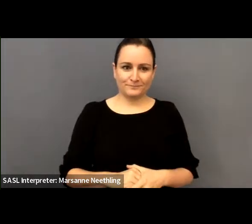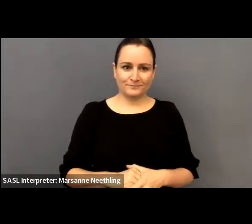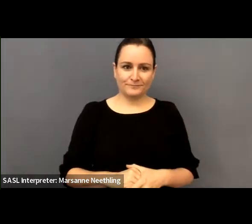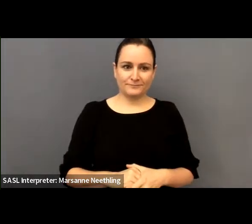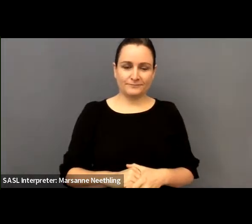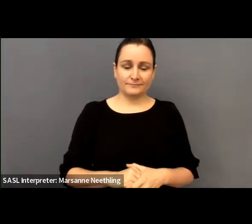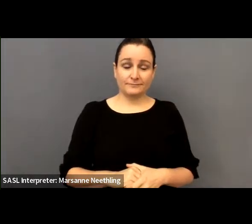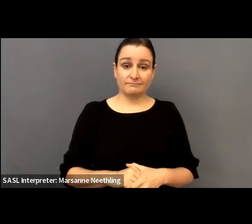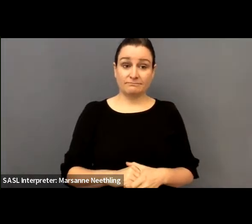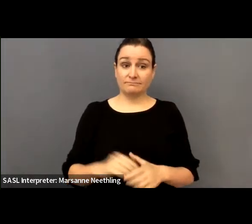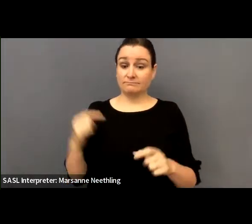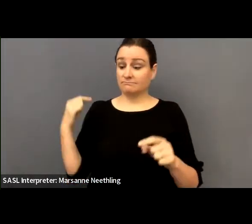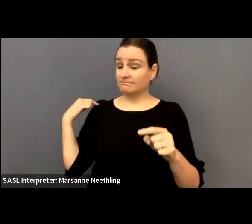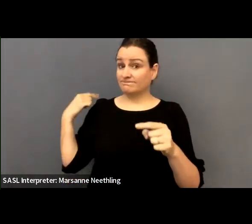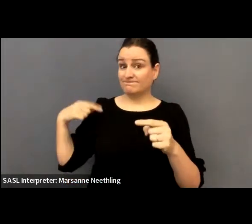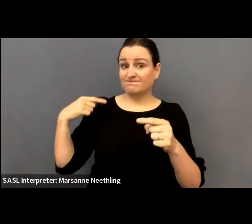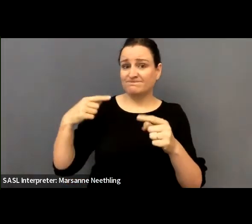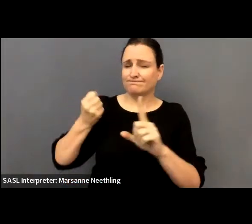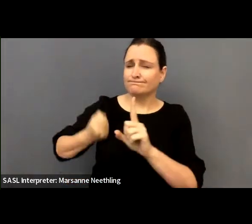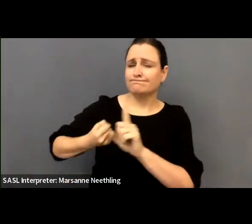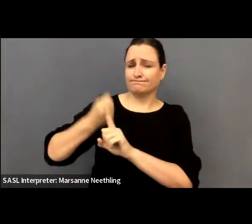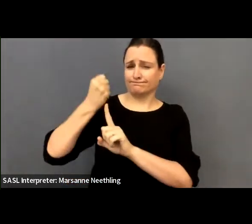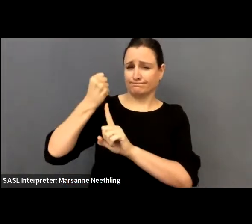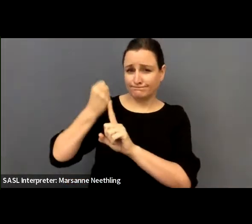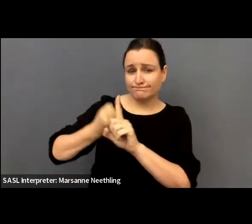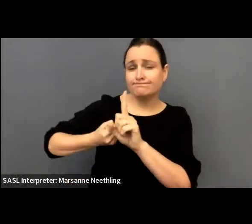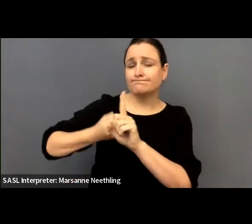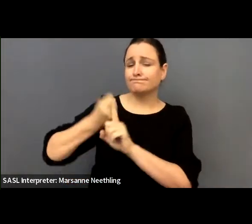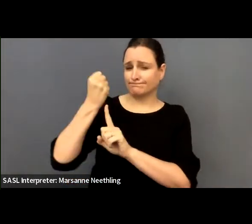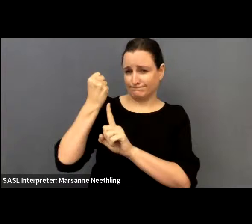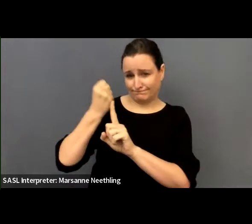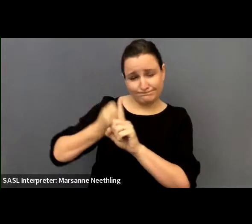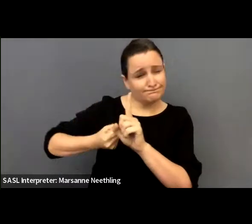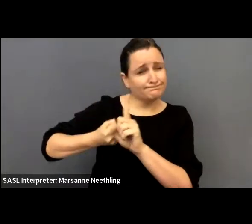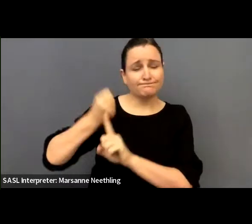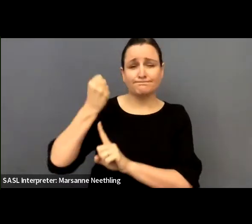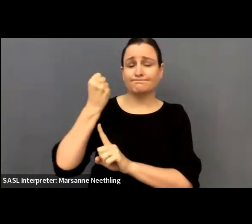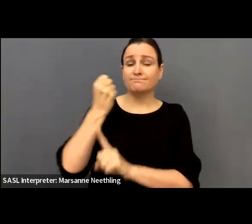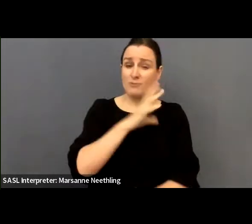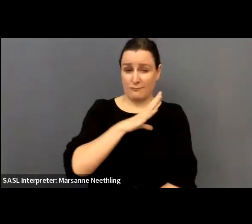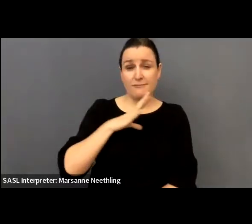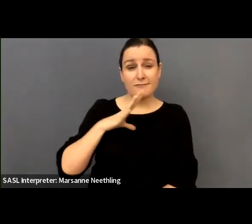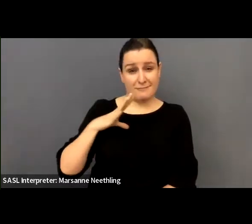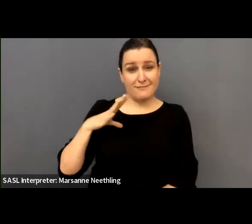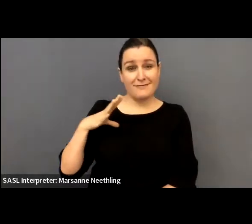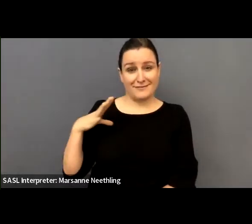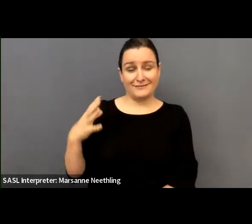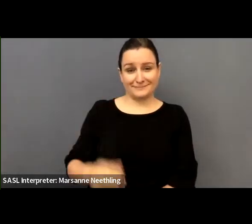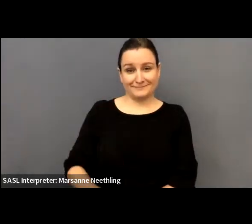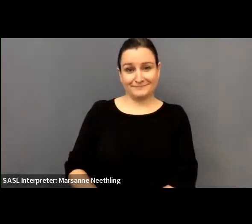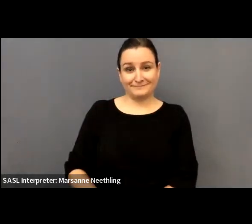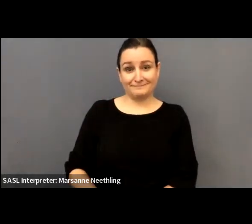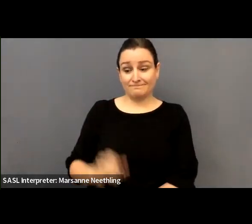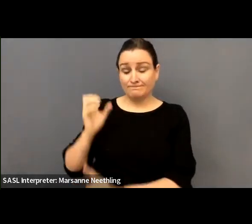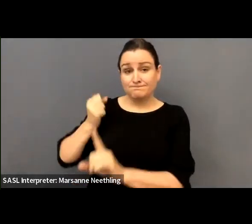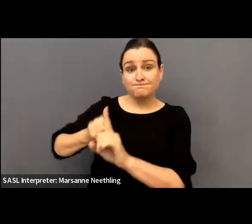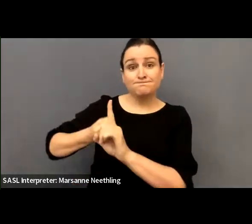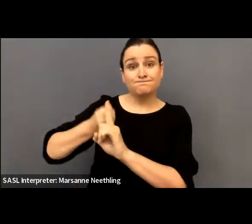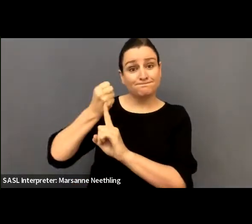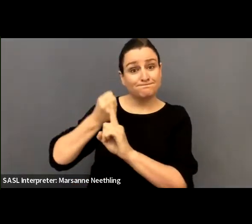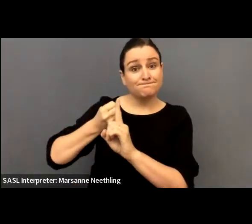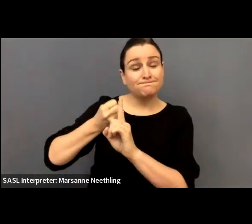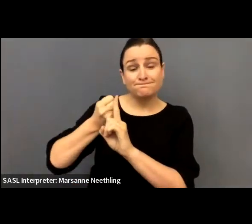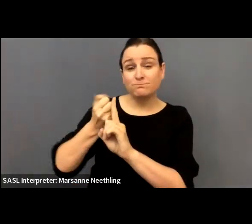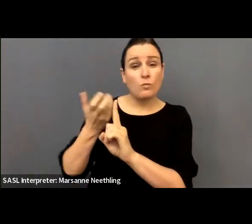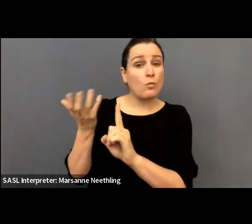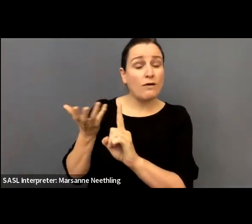struggle within the broader struggle to liberate all South Africans of oppression.